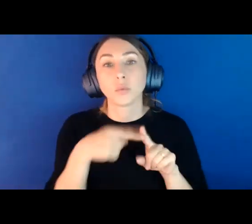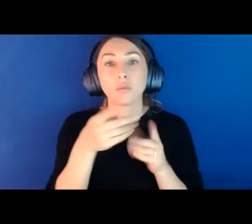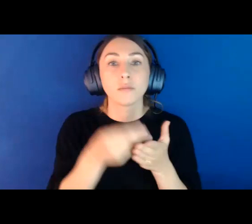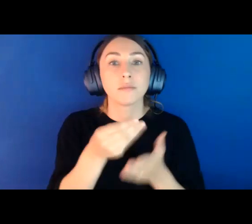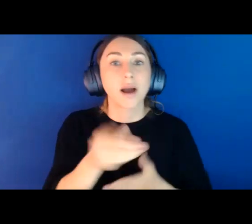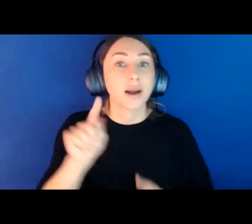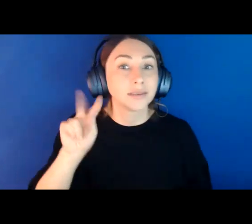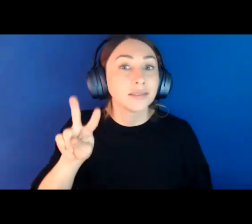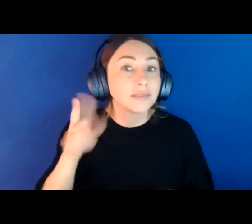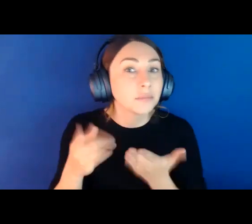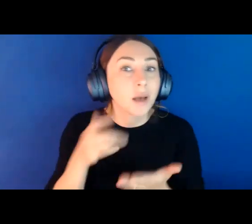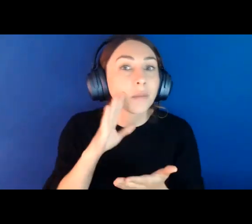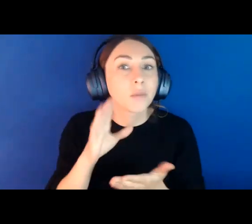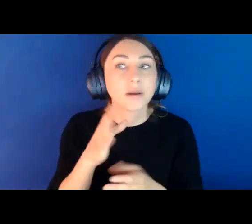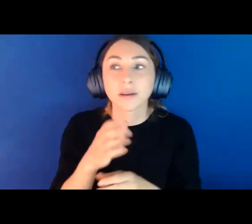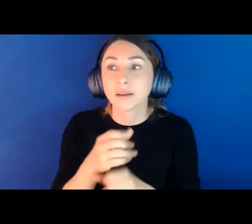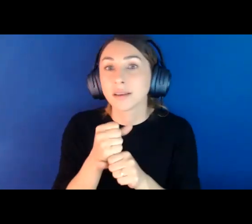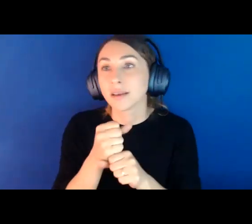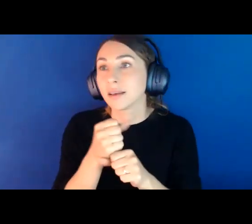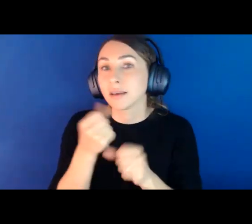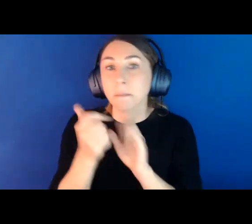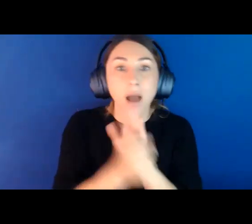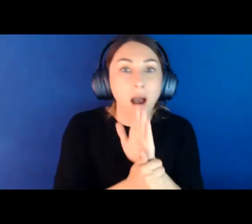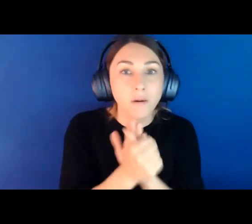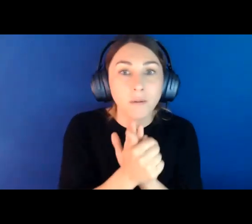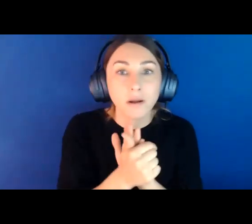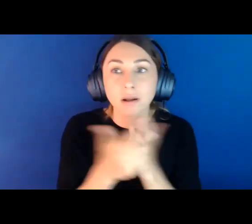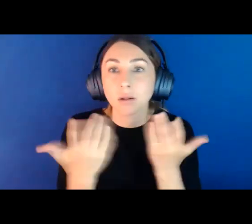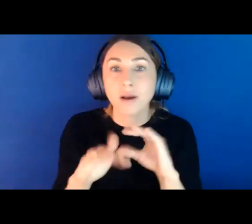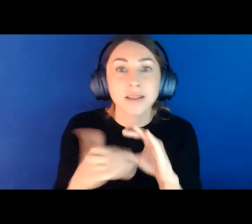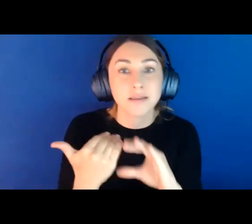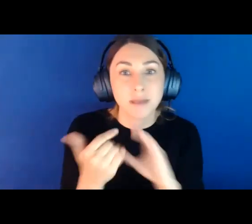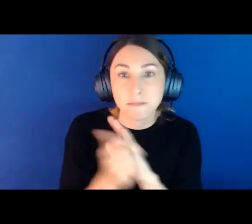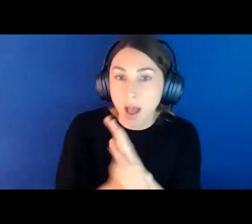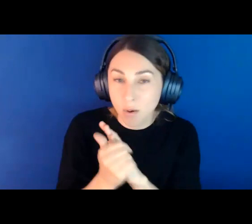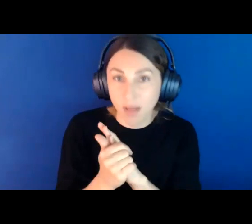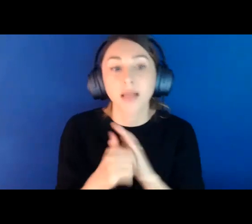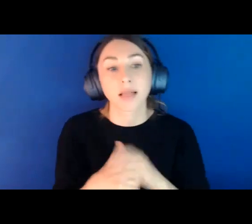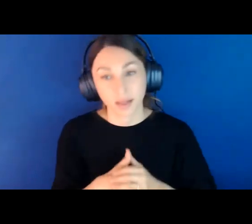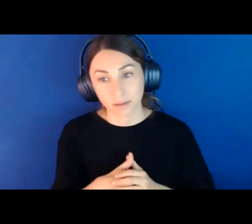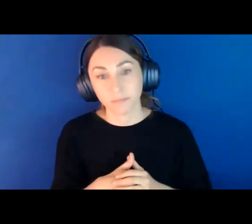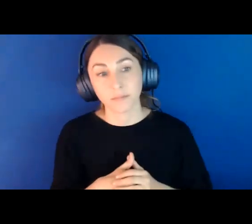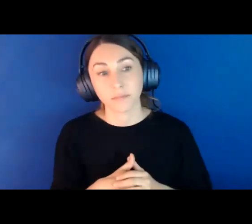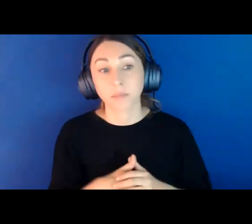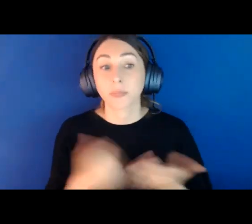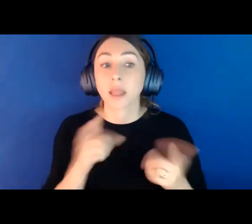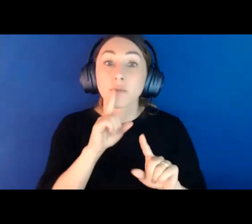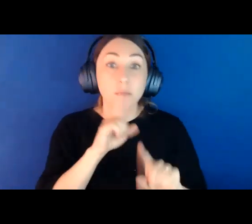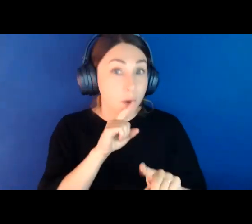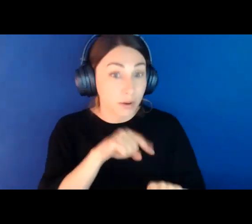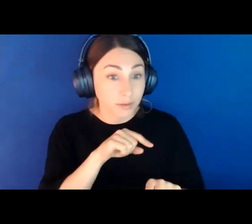might get an email with a manual or any type of program there. It is for reports, and